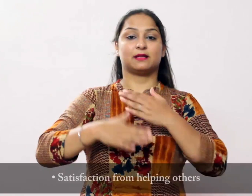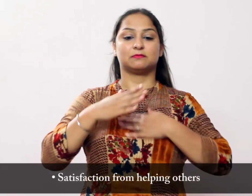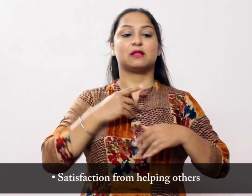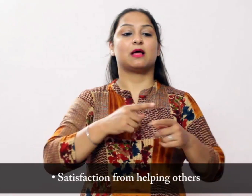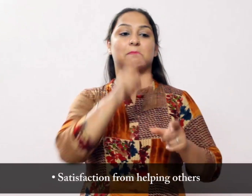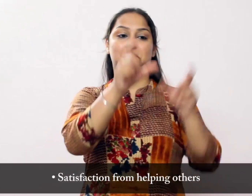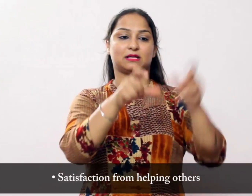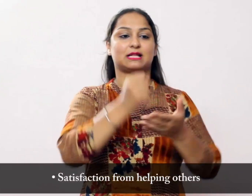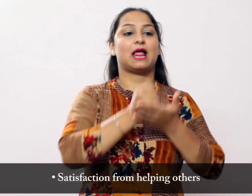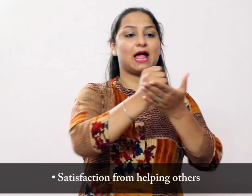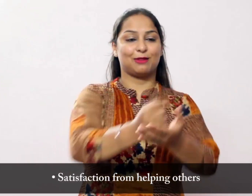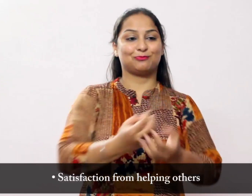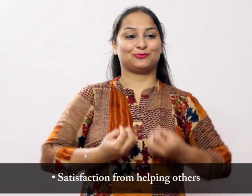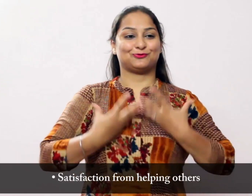Satisfaction from helping others.